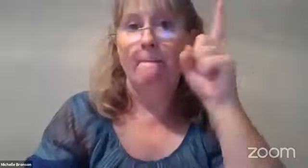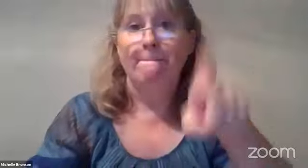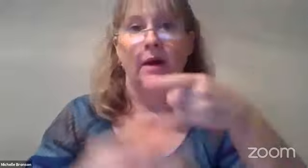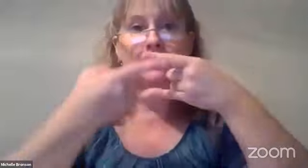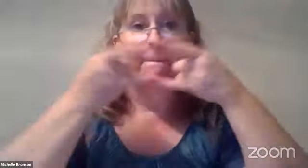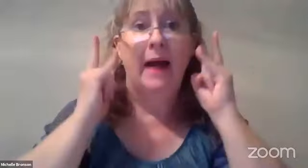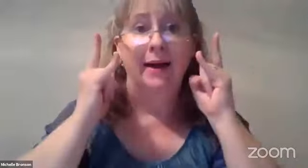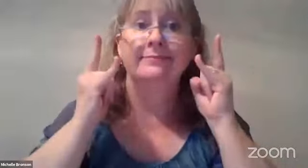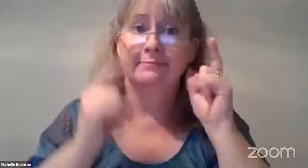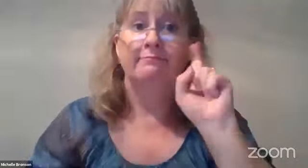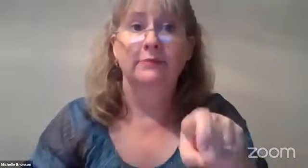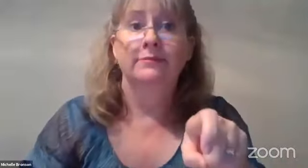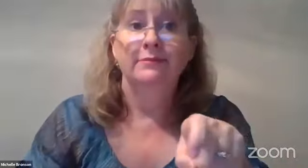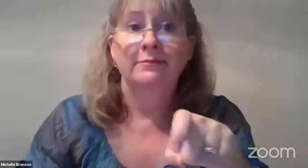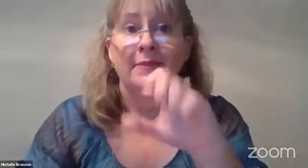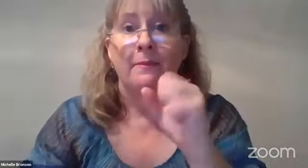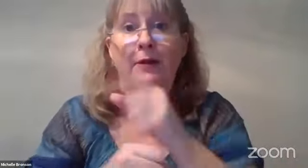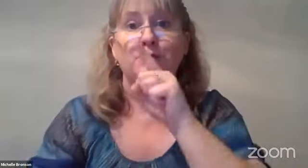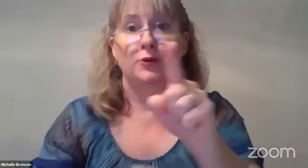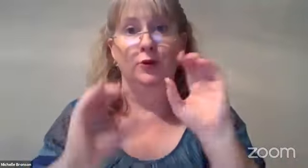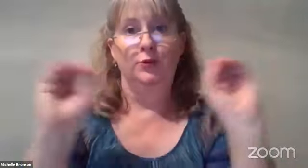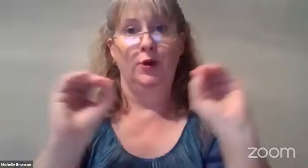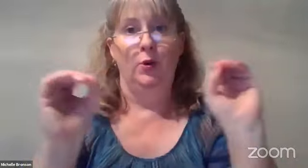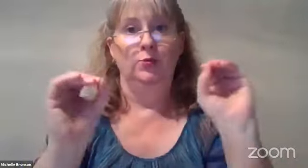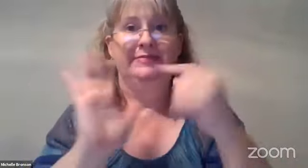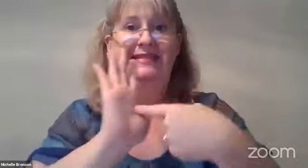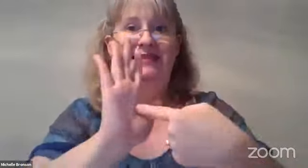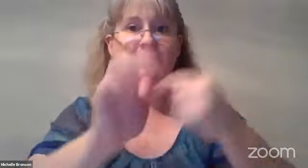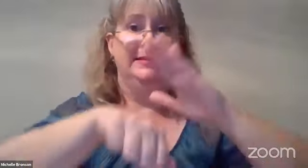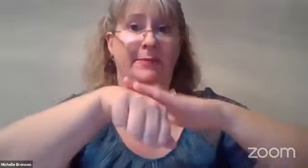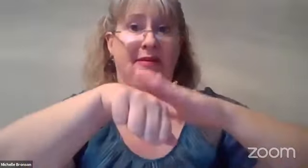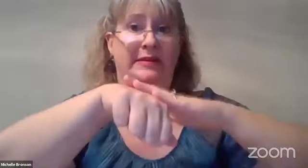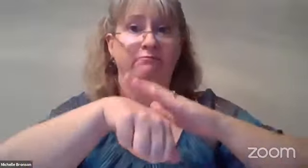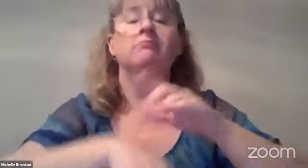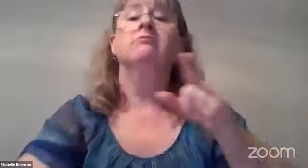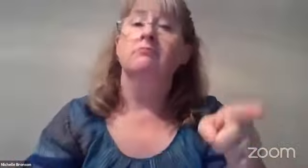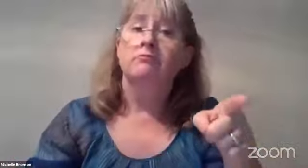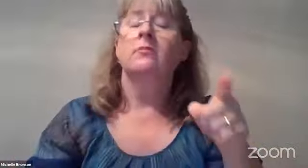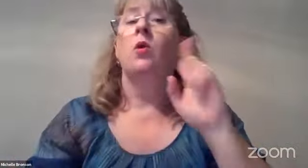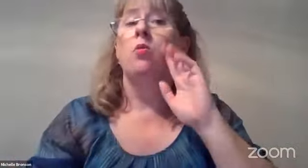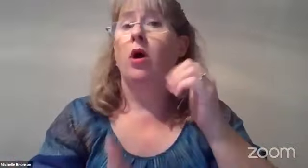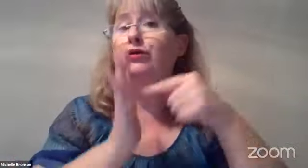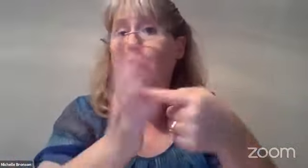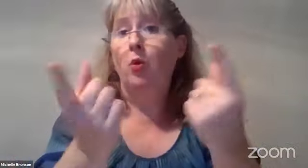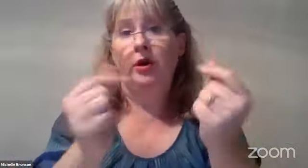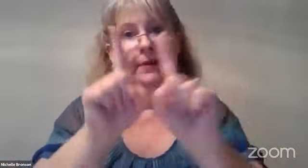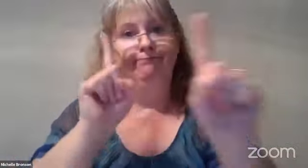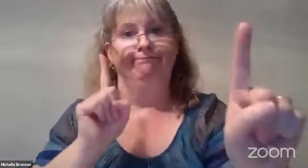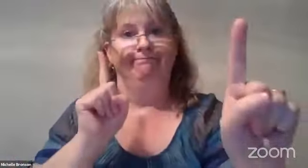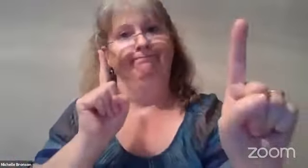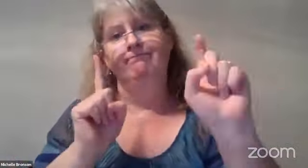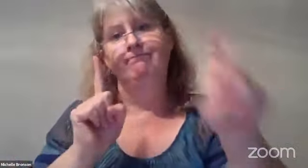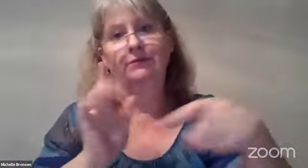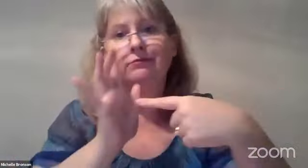and do a home visit. But of course, they were all required to wear masks and they could not have any symptoms. And they were